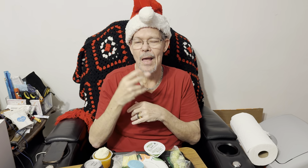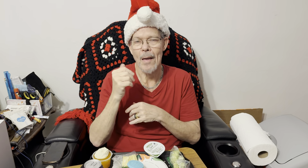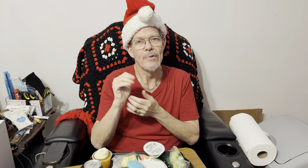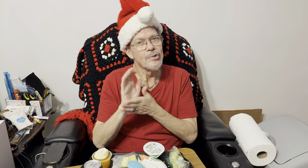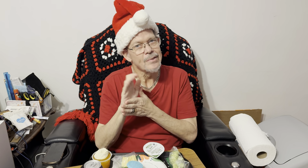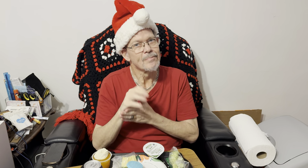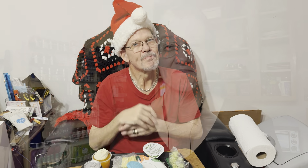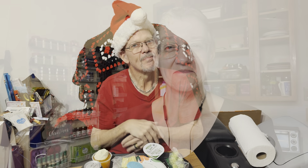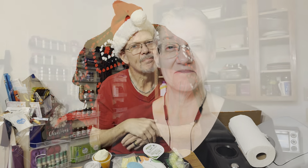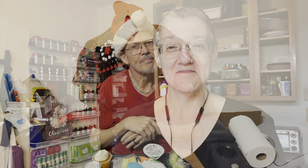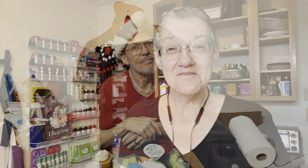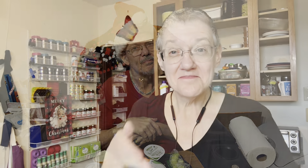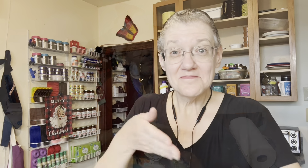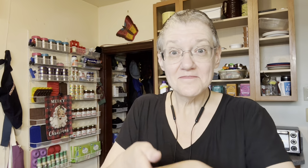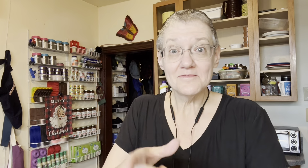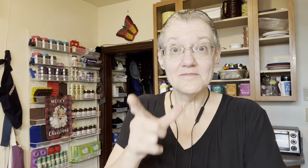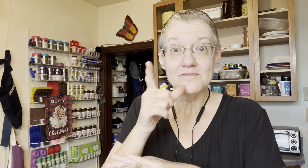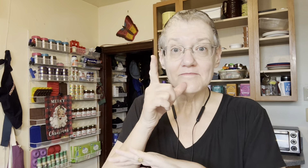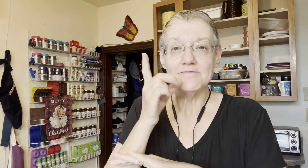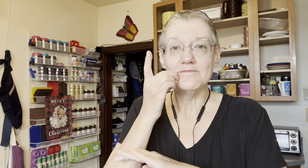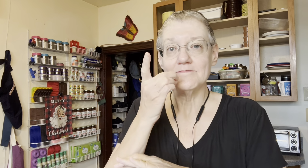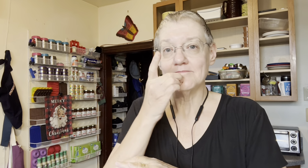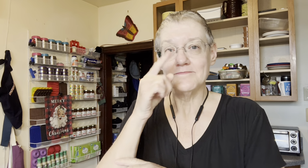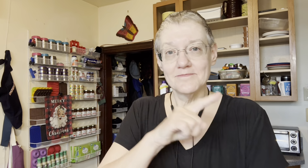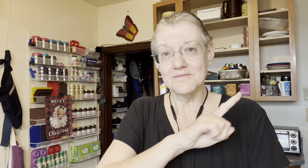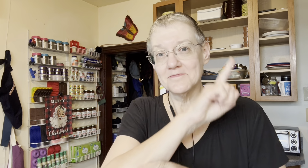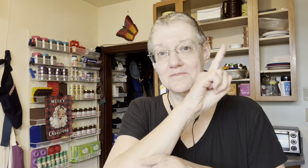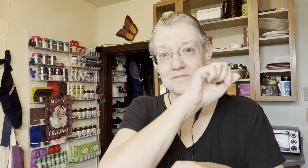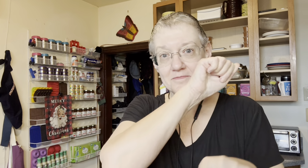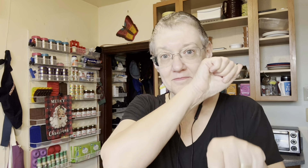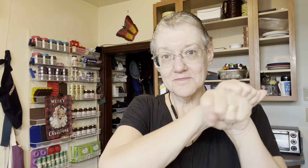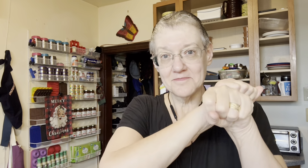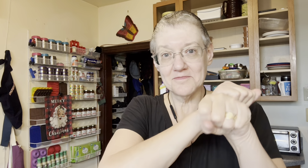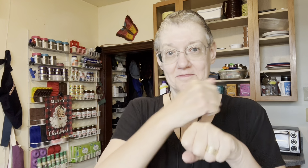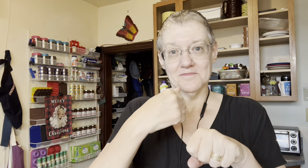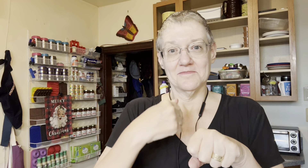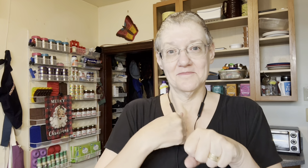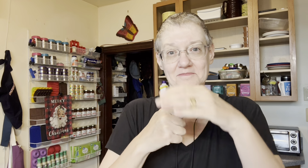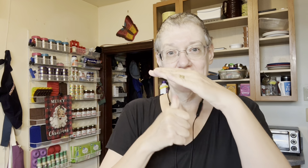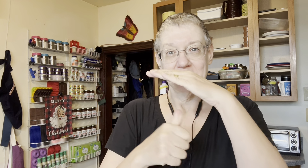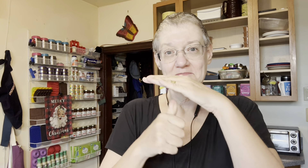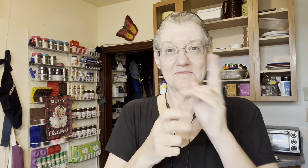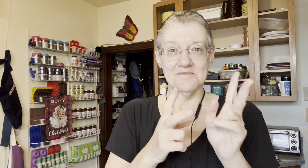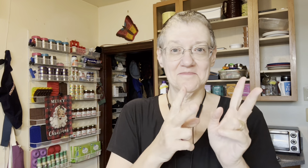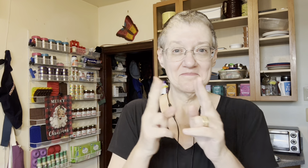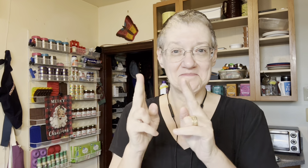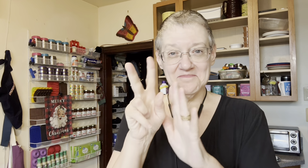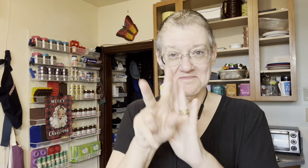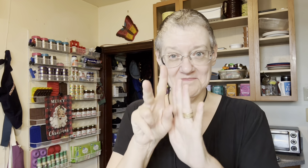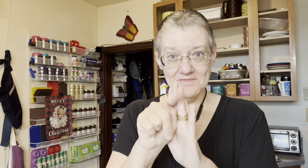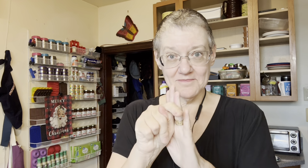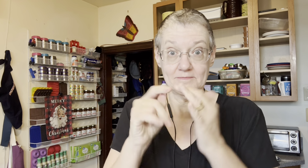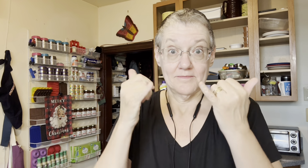So today we're having the ham and cheese. After lunch, Dale went up to work and I went in the basement to edit